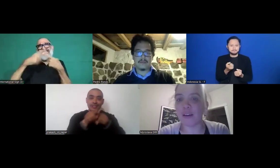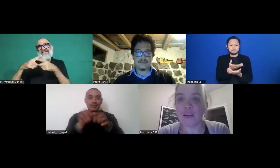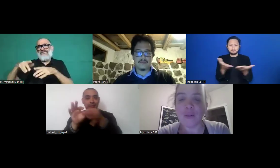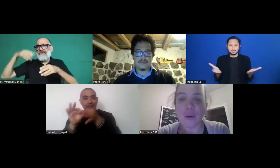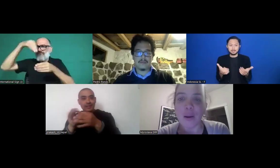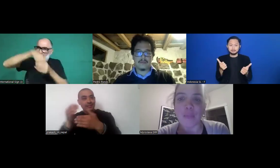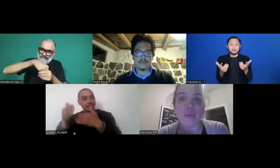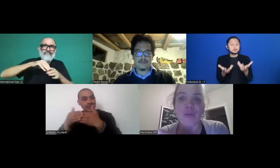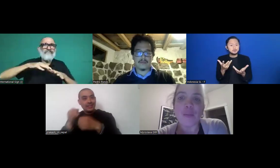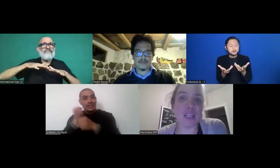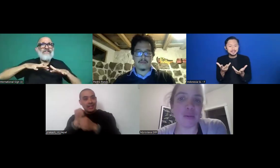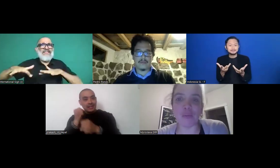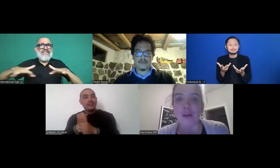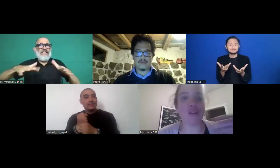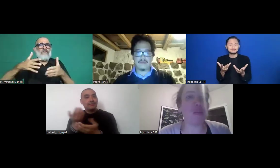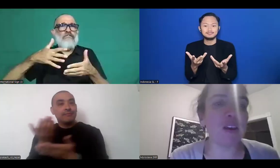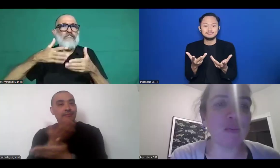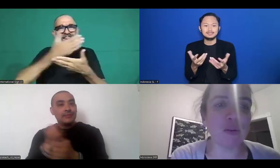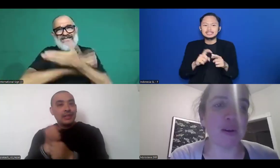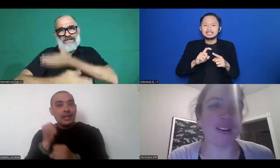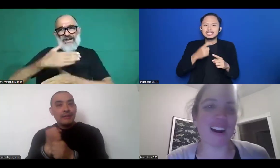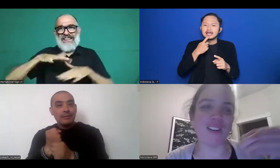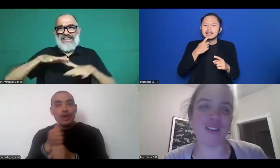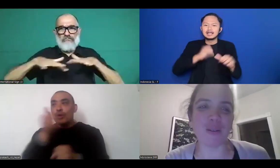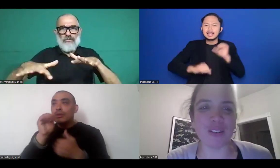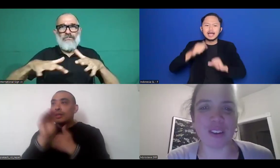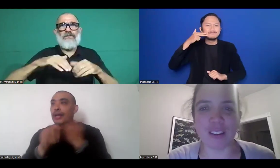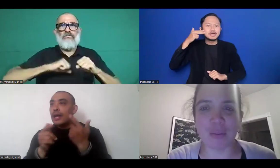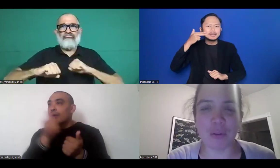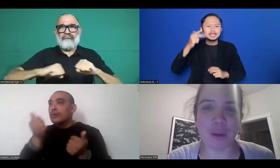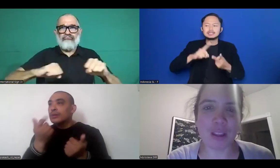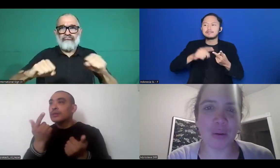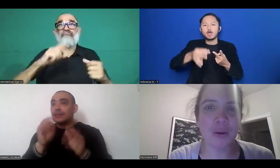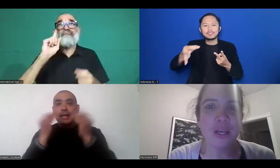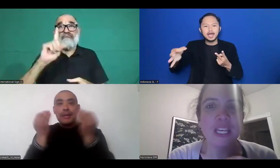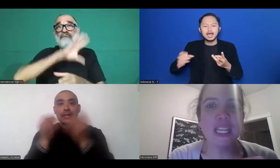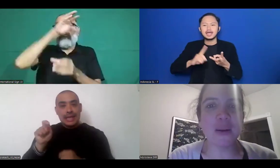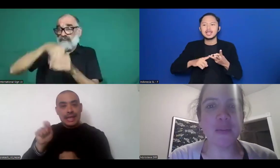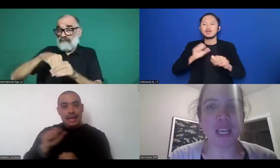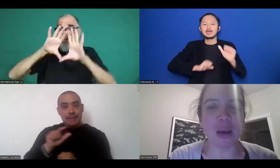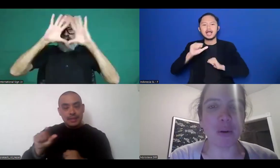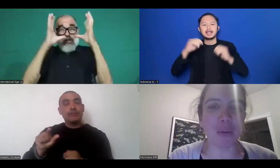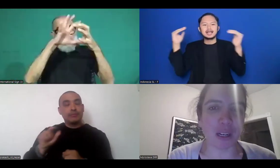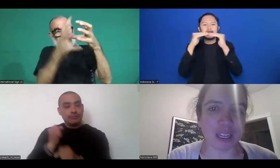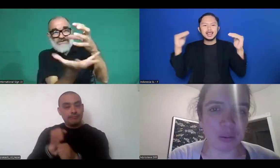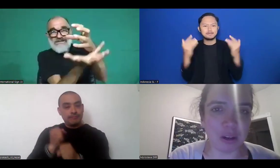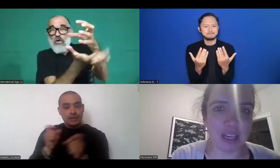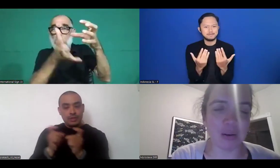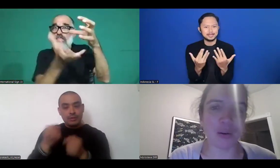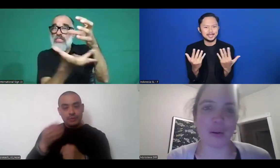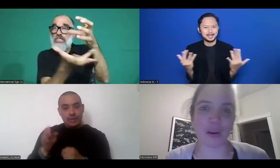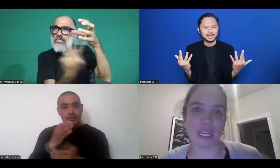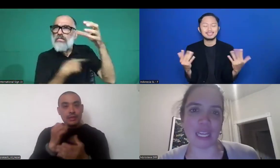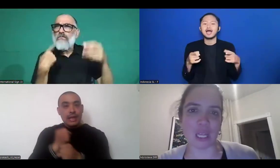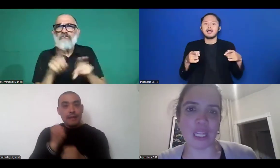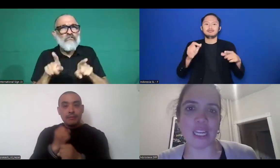the feminist movement or the peace movement or other social justice movements. So this is something that we're working towards as a